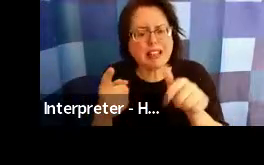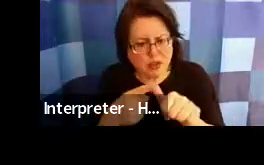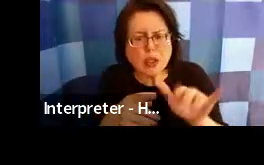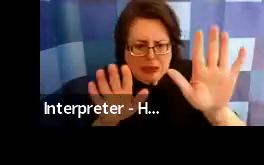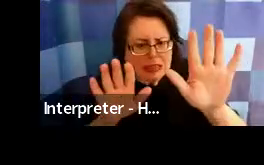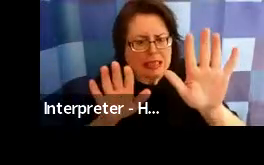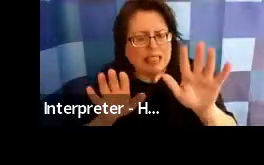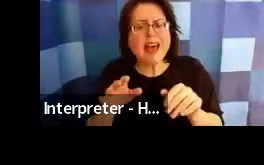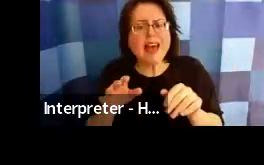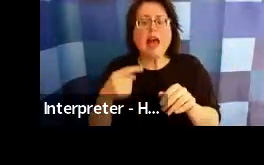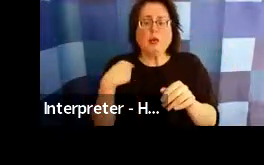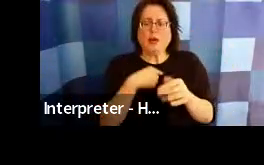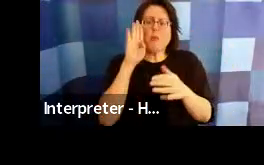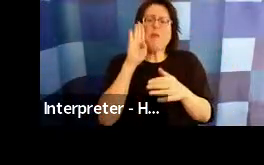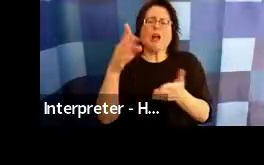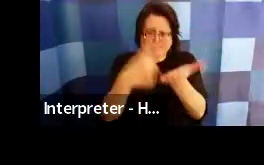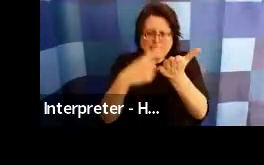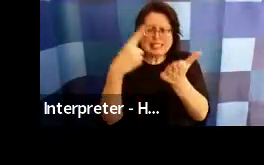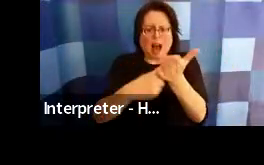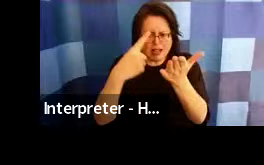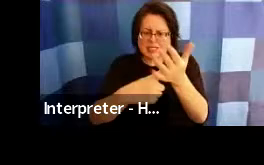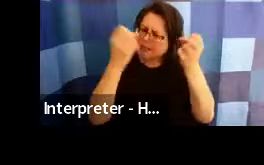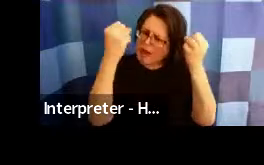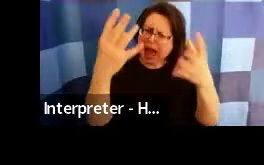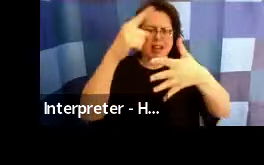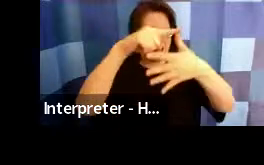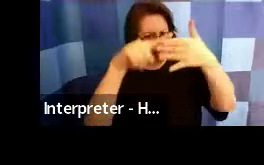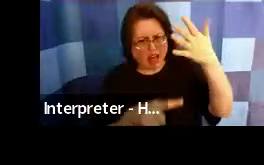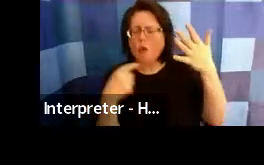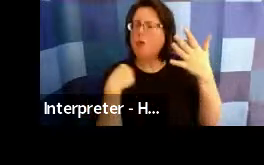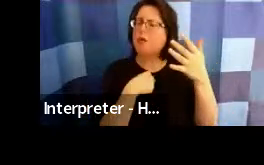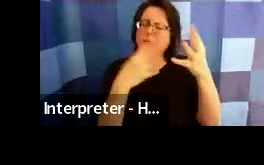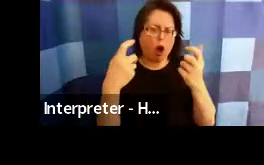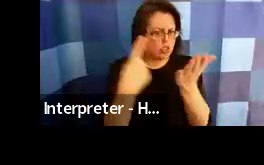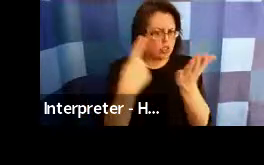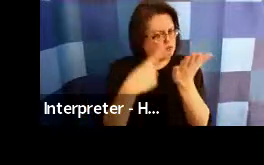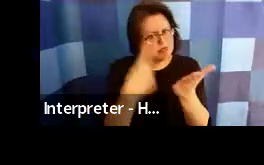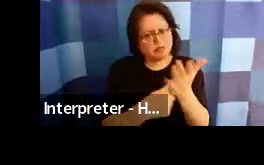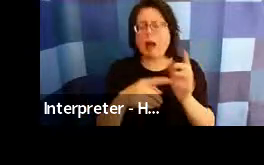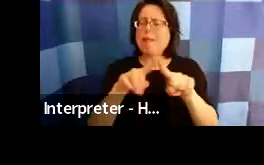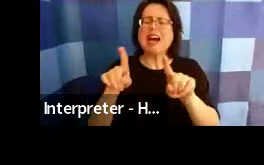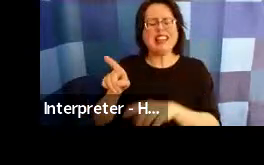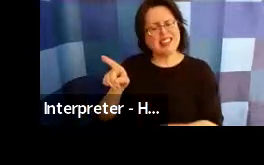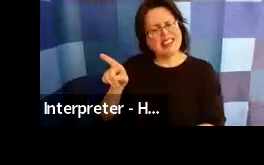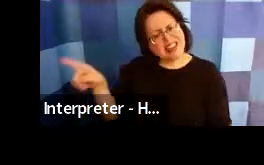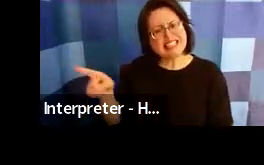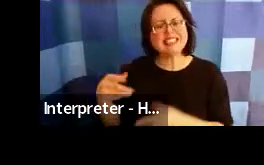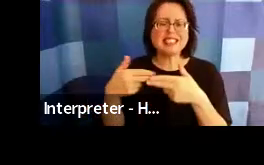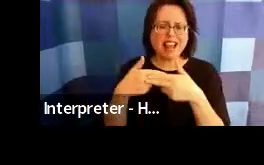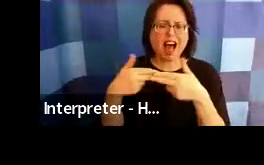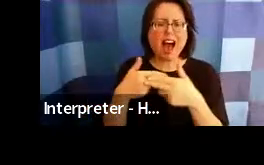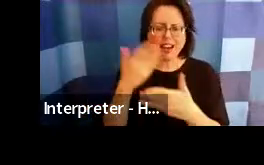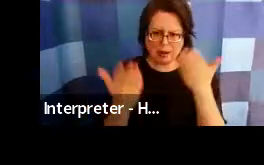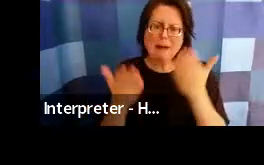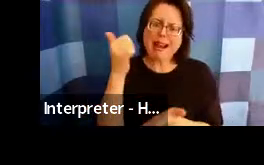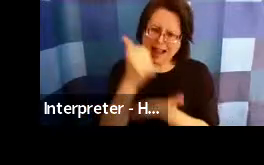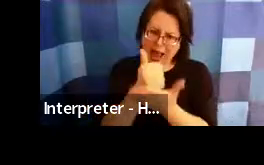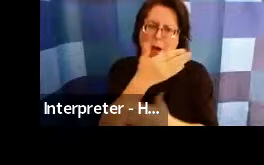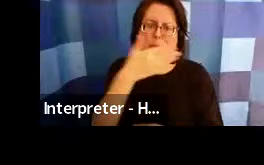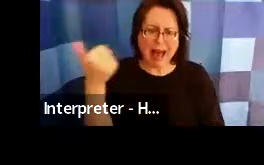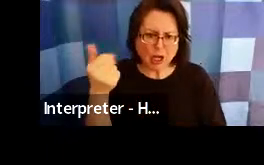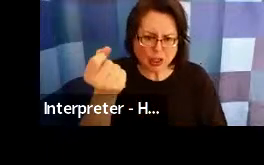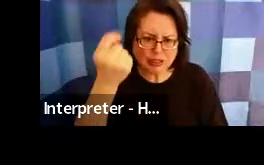into all of these issues. They are the critical issues, and we want to explore them fully. So I think the deck might add a little bit of context if that's okay.